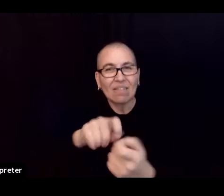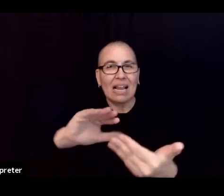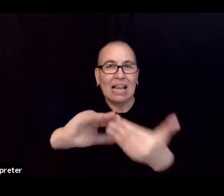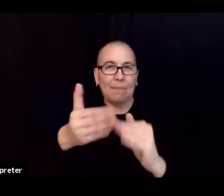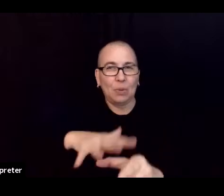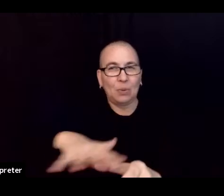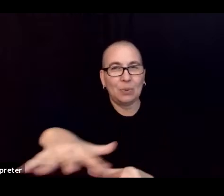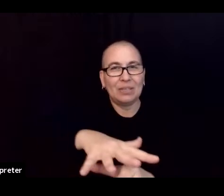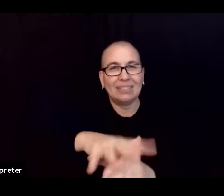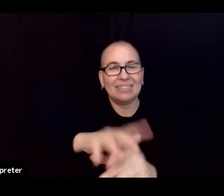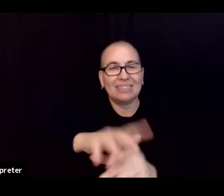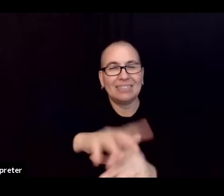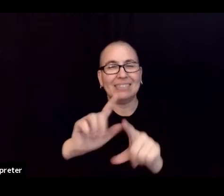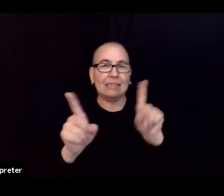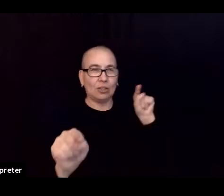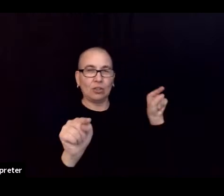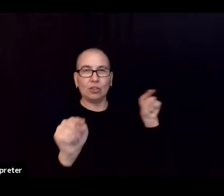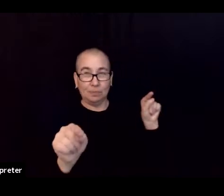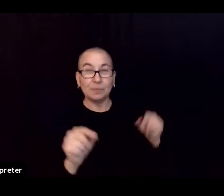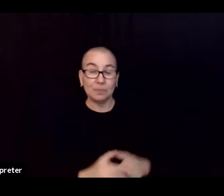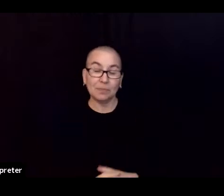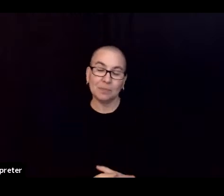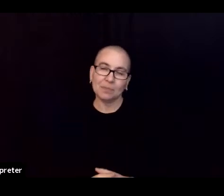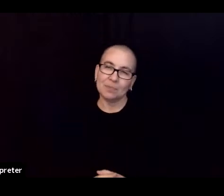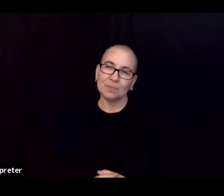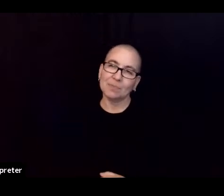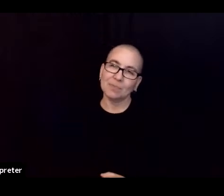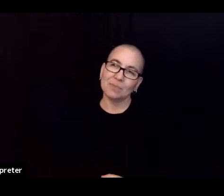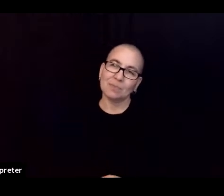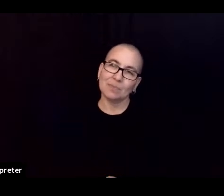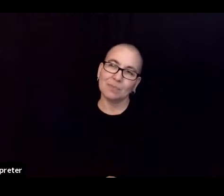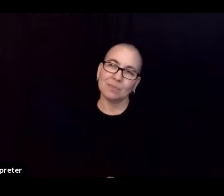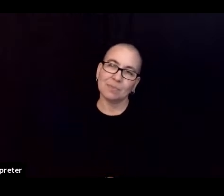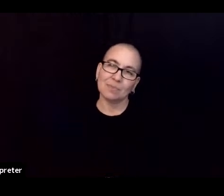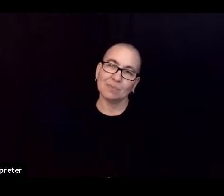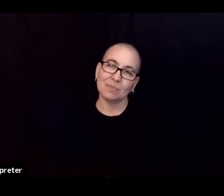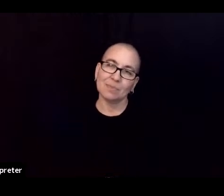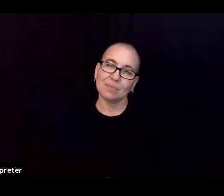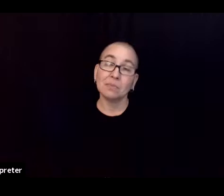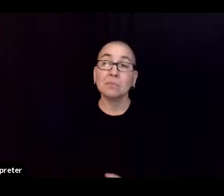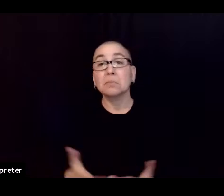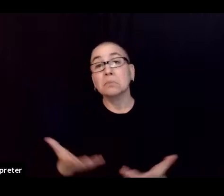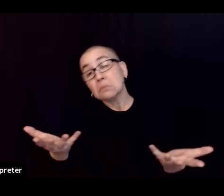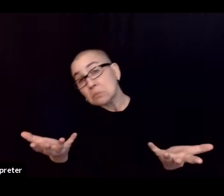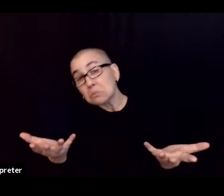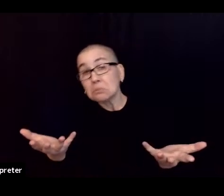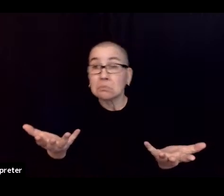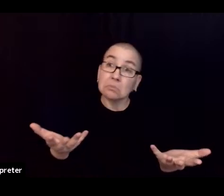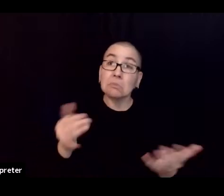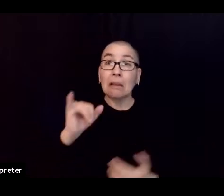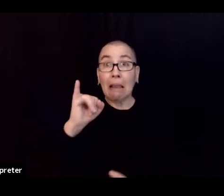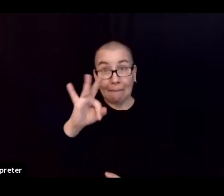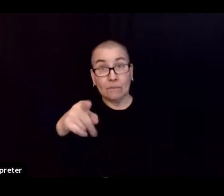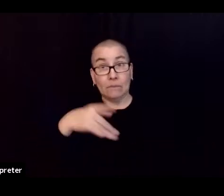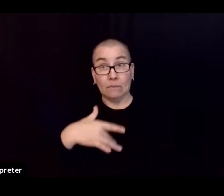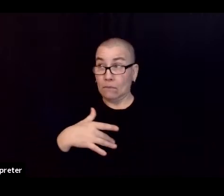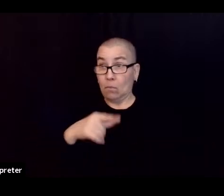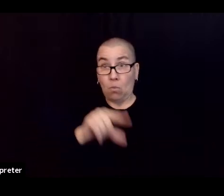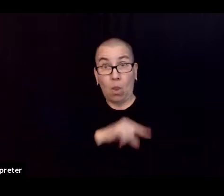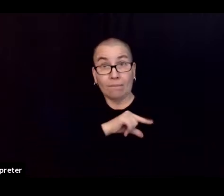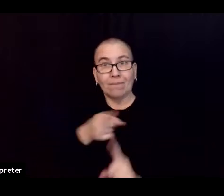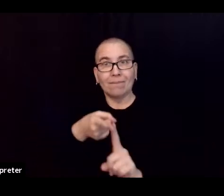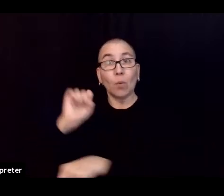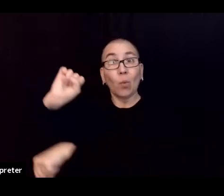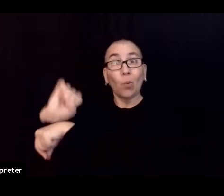workforce sectors as we get into those, or education and childcare workers now can look to